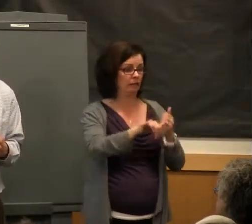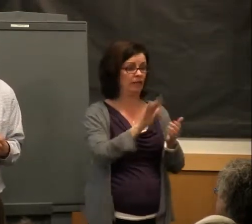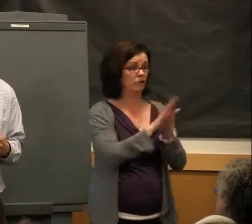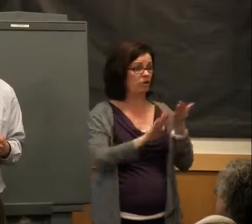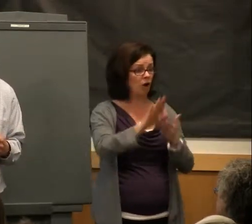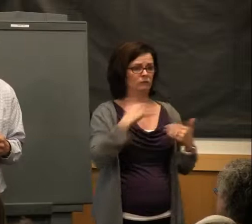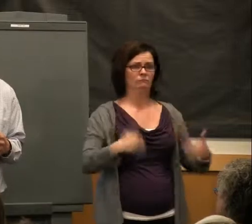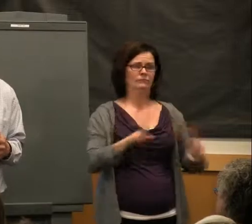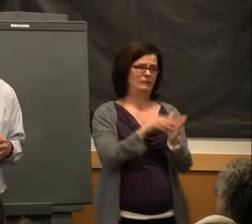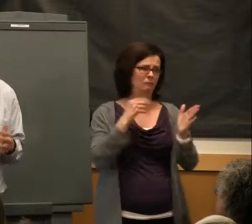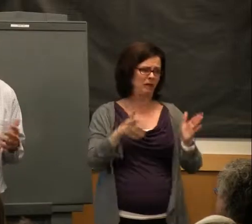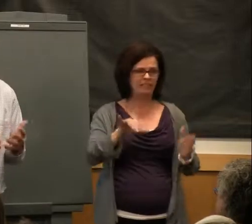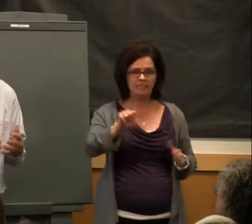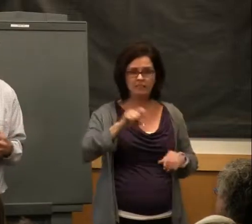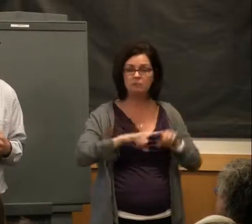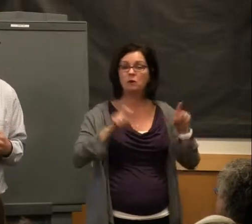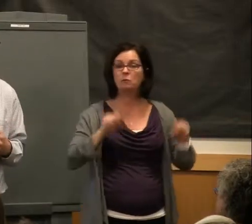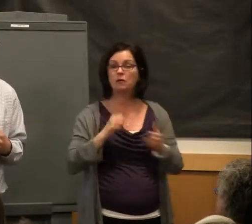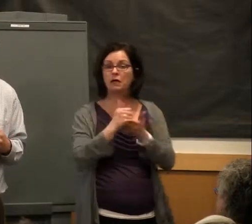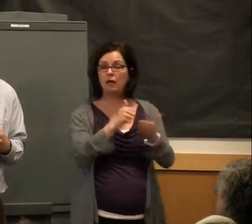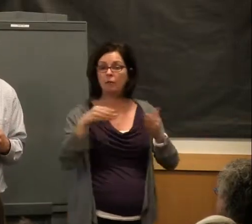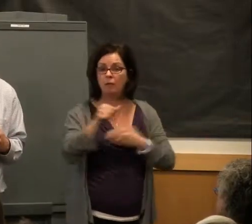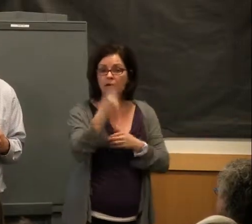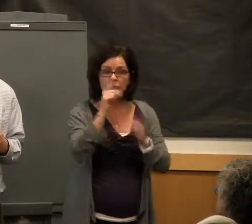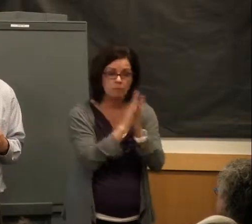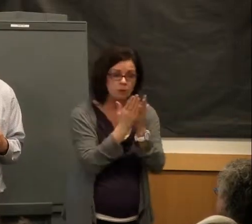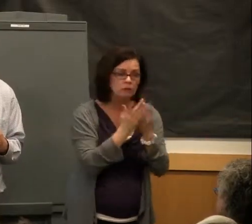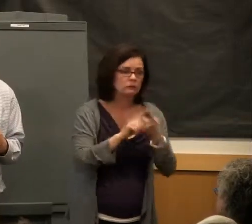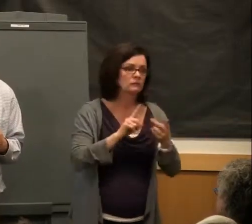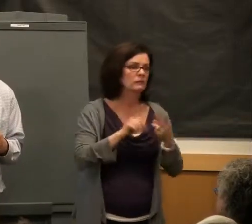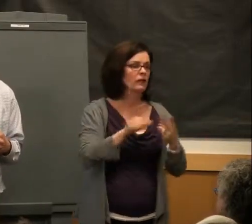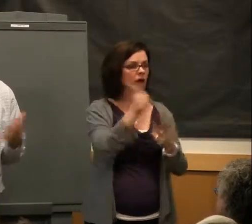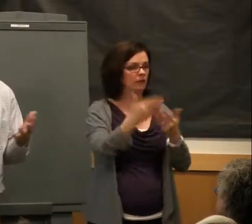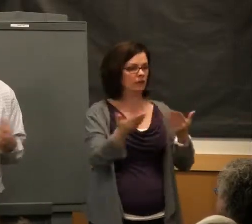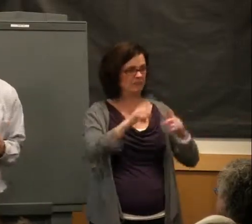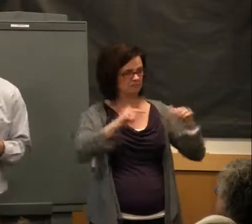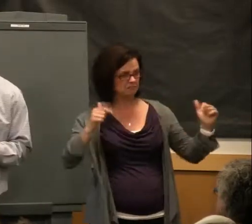no doubt, but things like paying for books or other